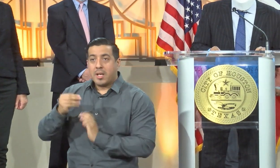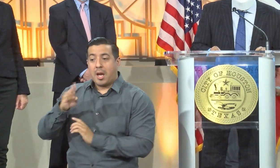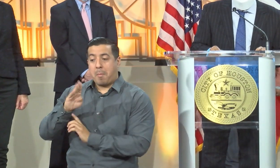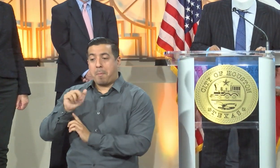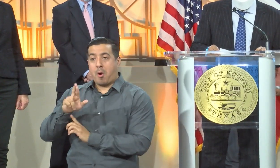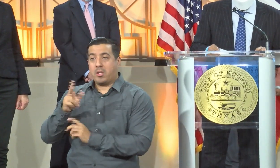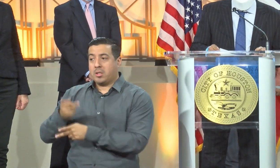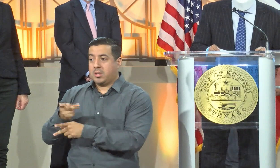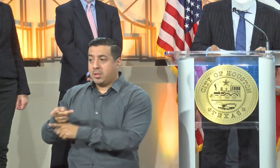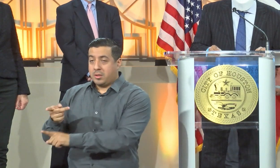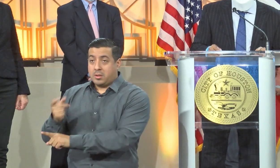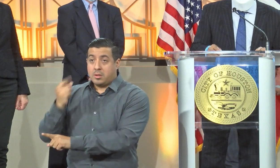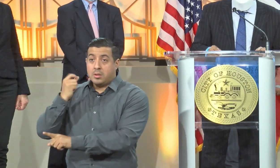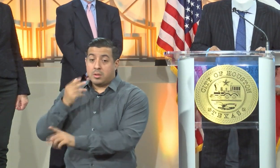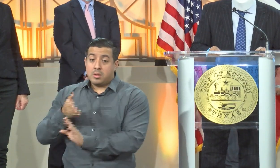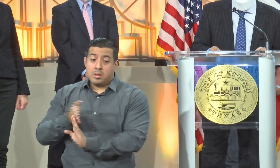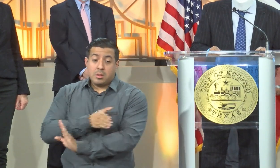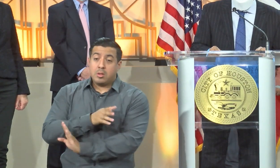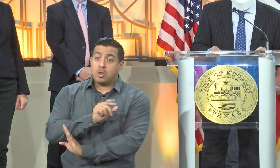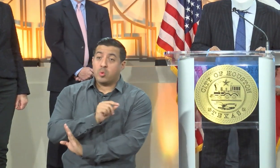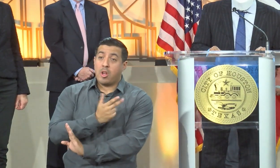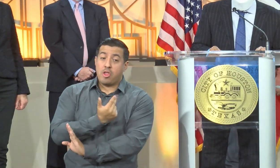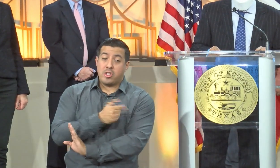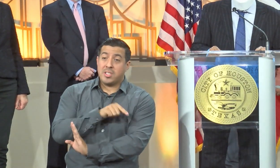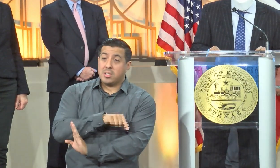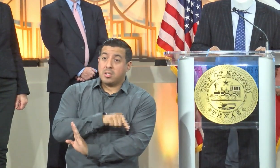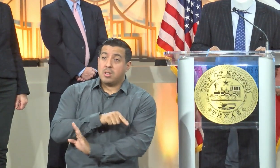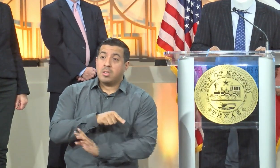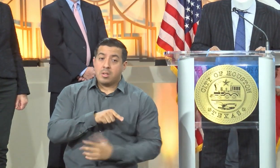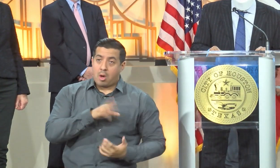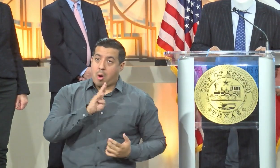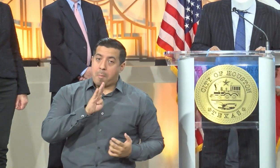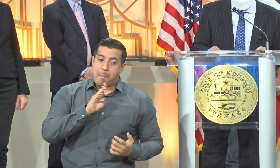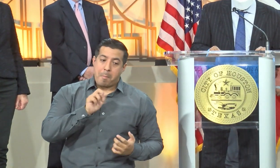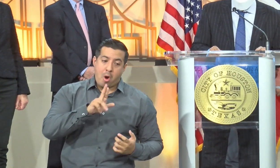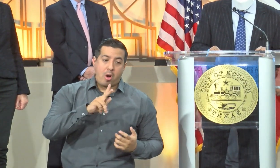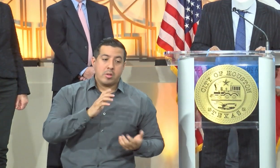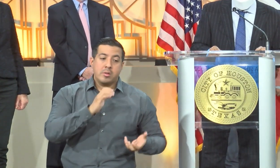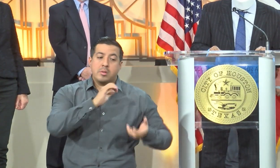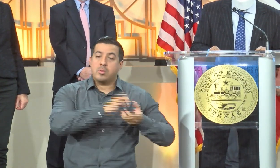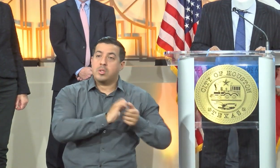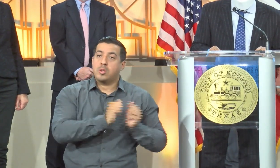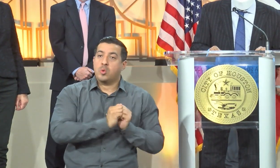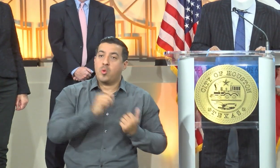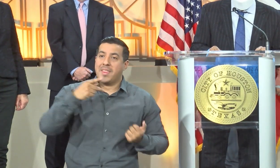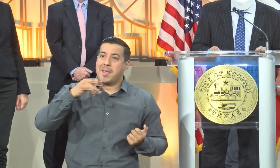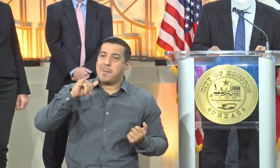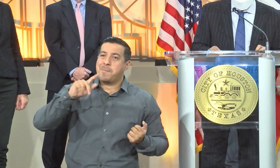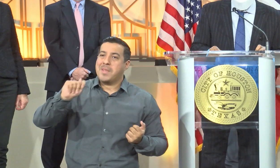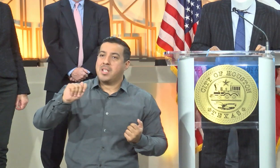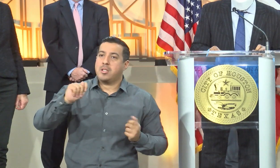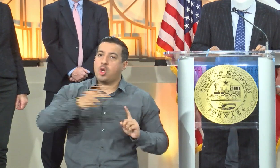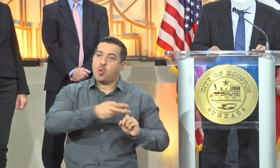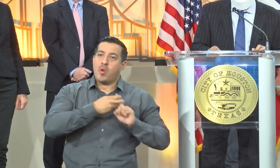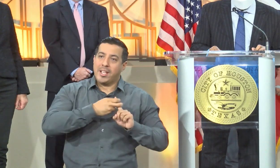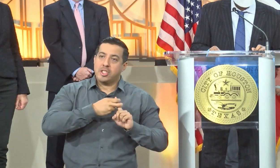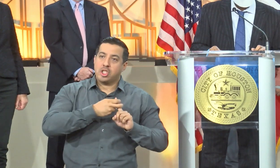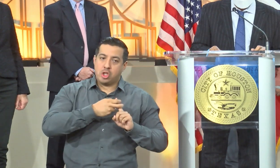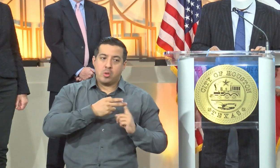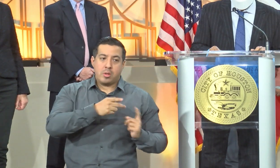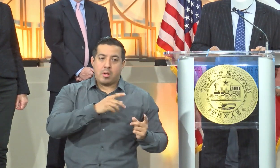care. Since 2013, BARK has partnered with Rescue Pets Movement to find homes for over